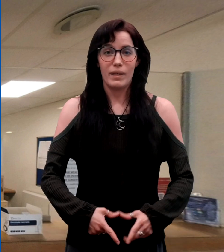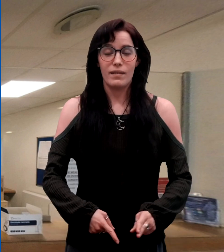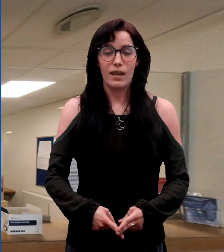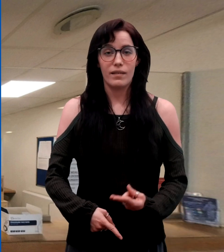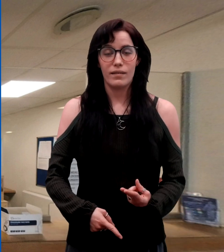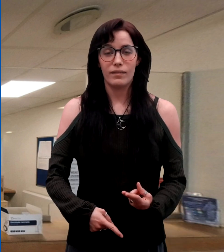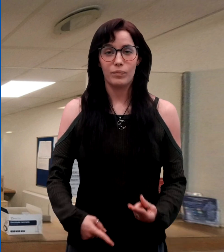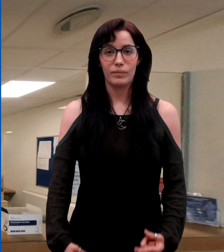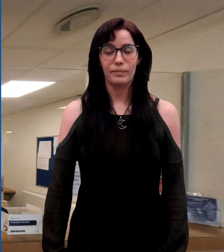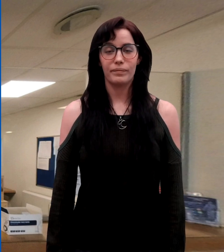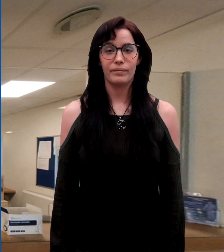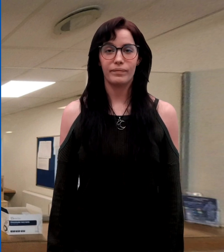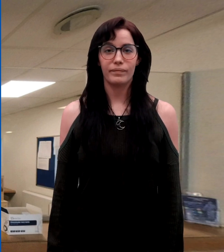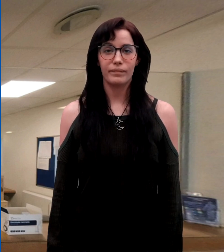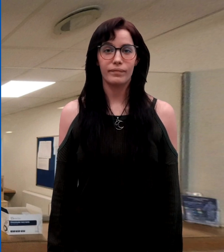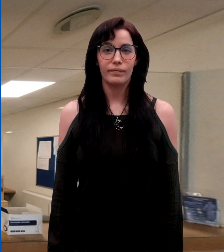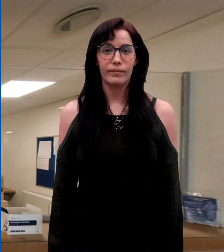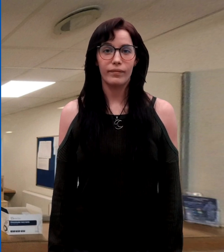Having a smear test.